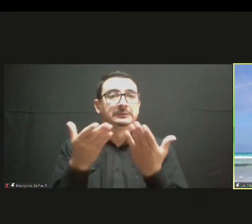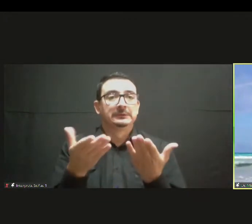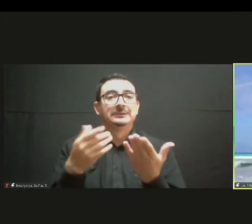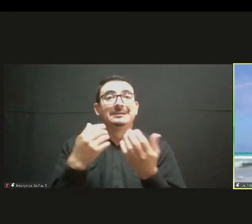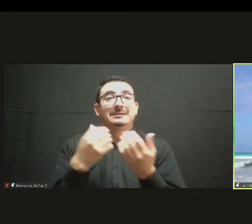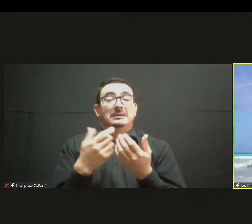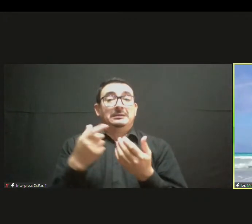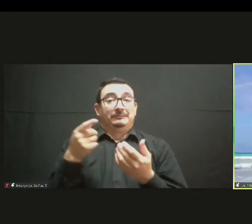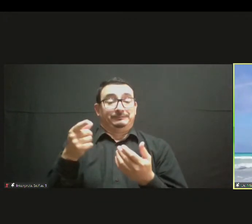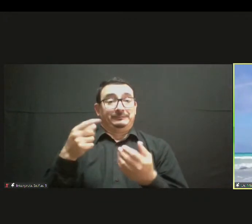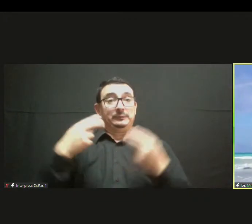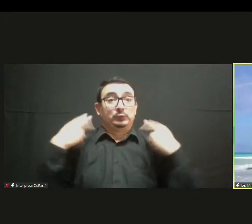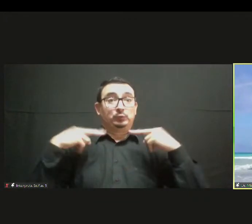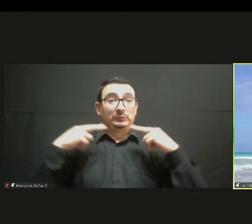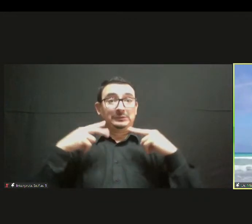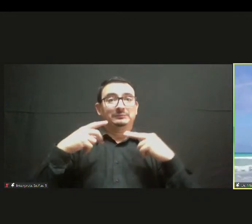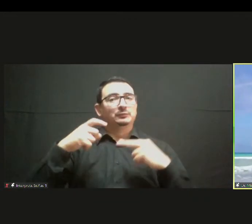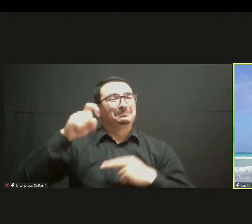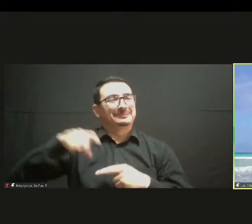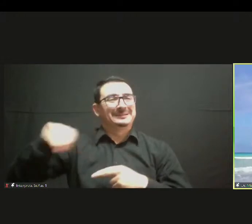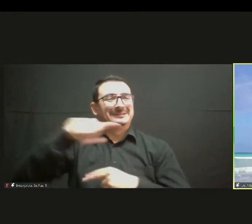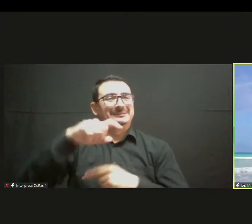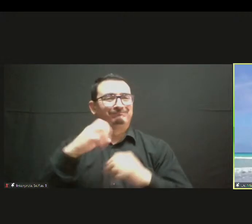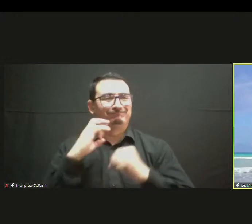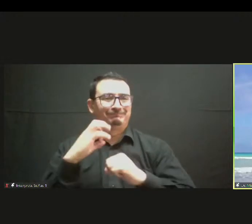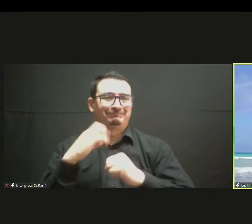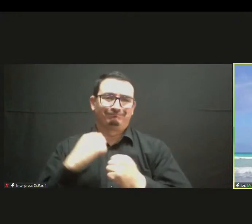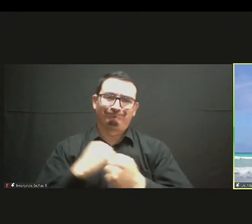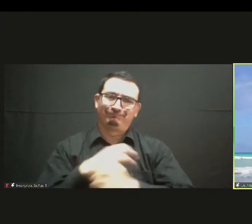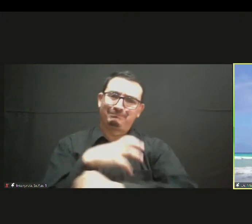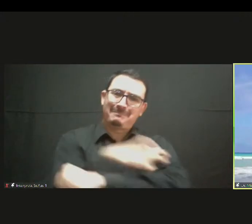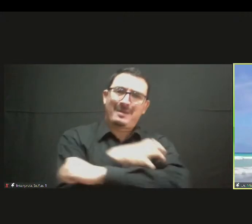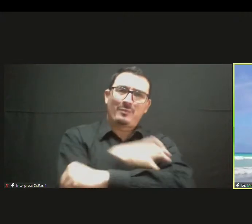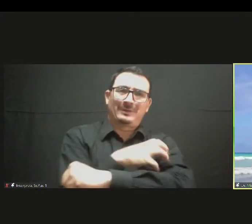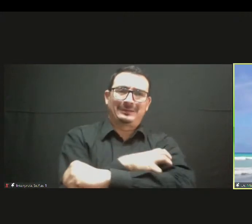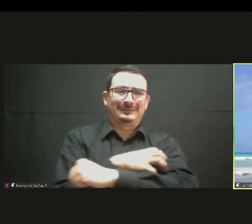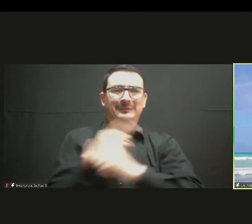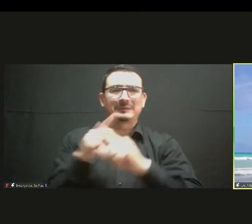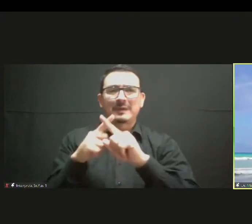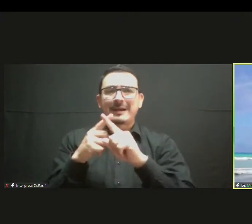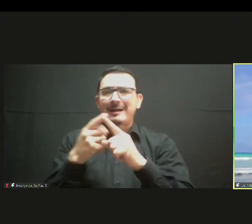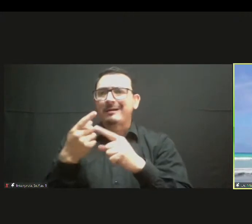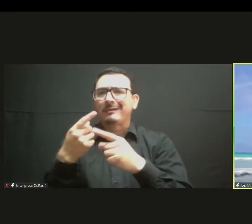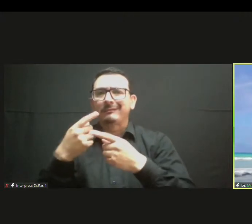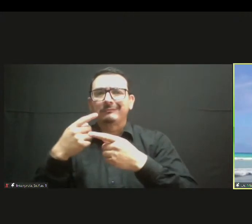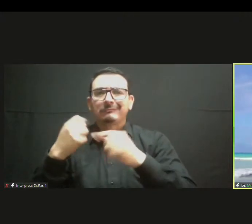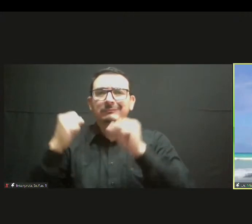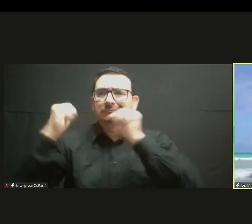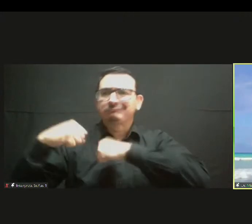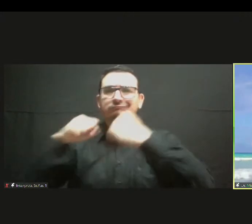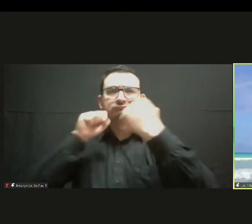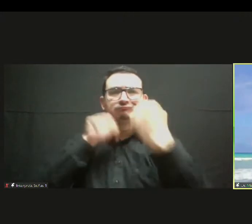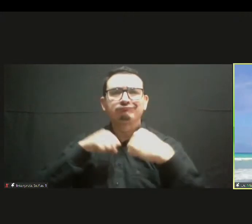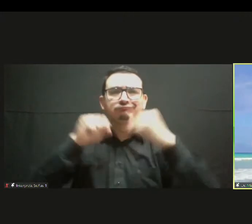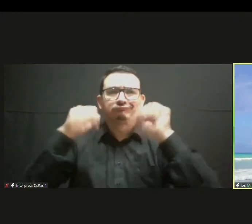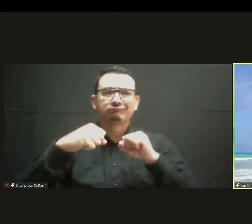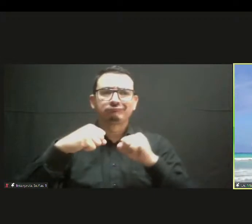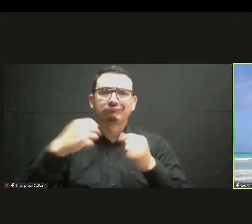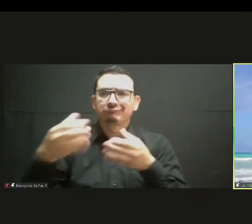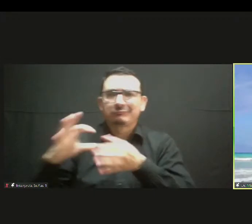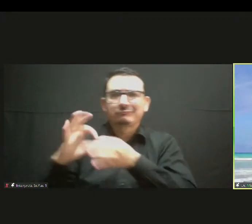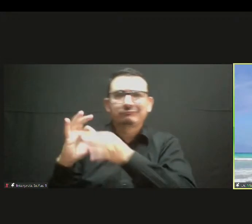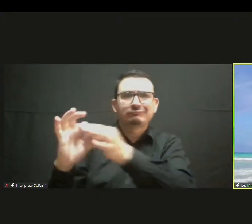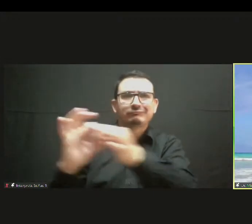this opportunity to share a bit about how I see Caribbean tourism can build